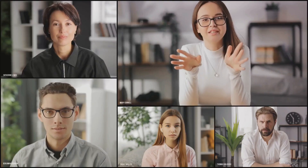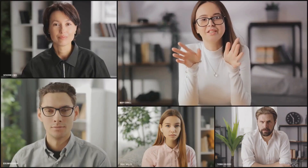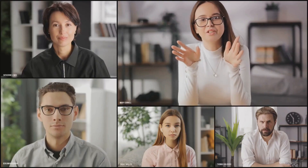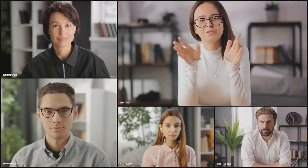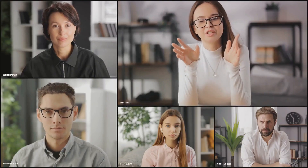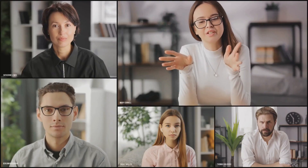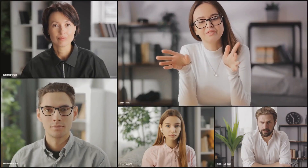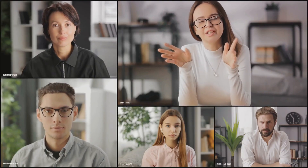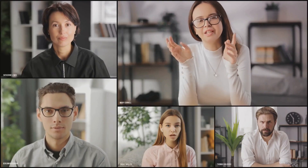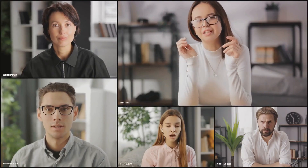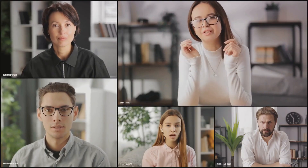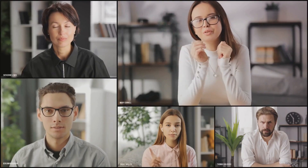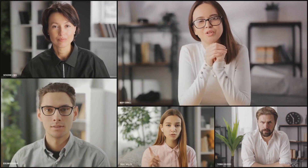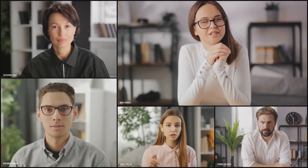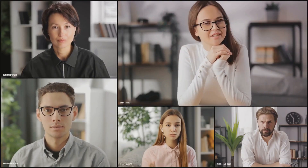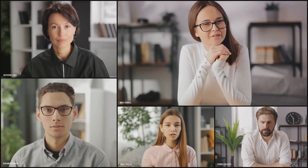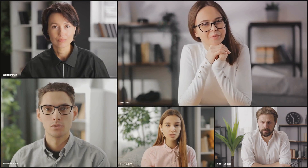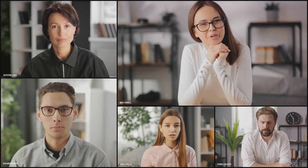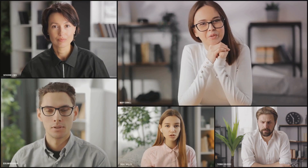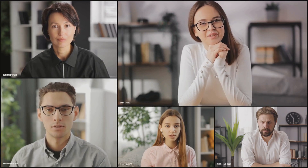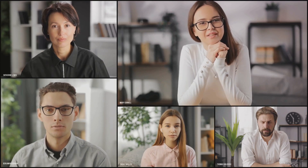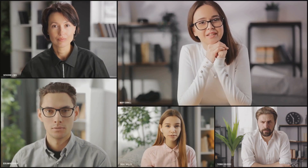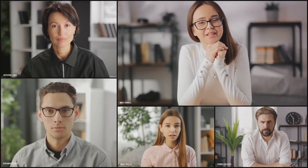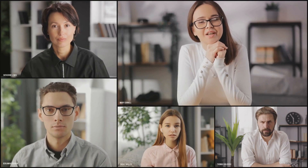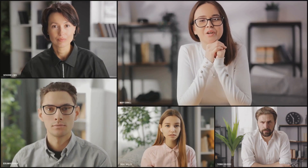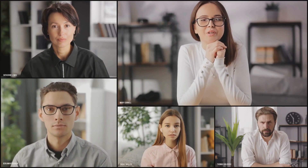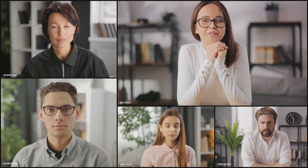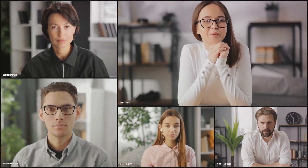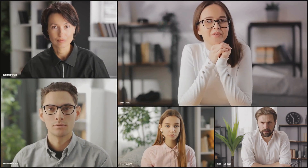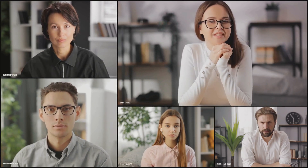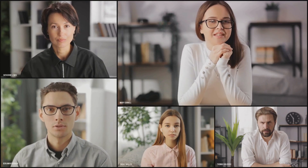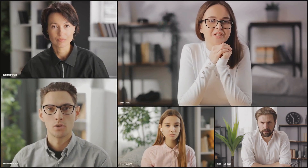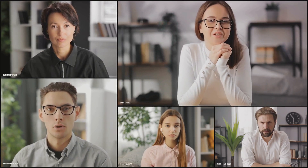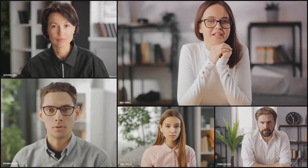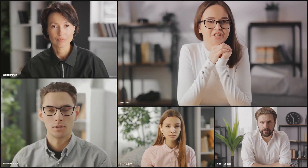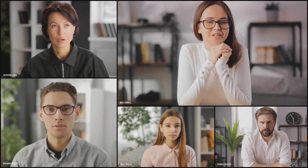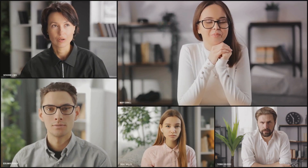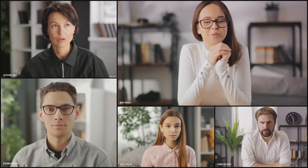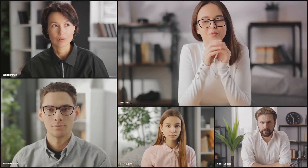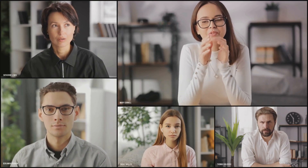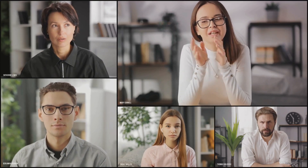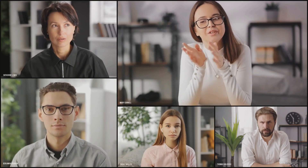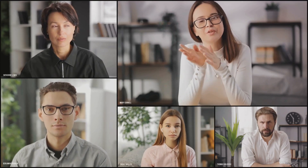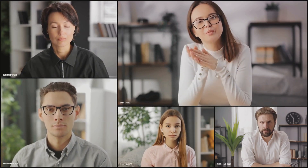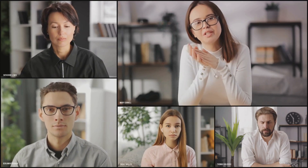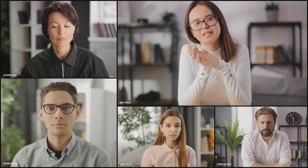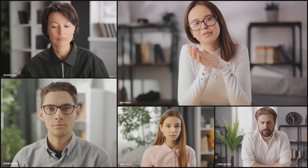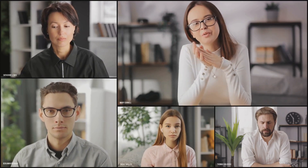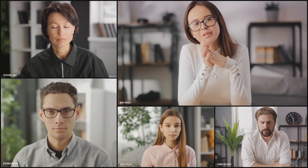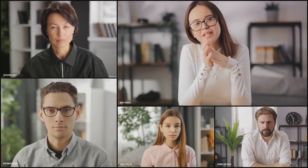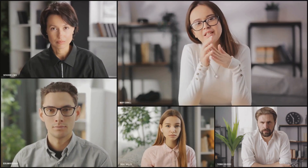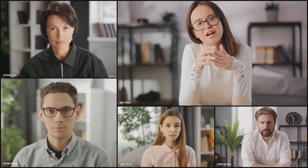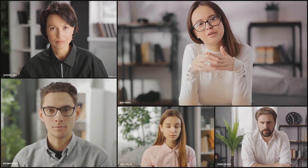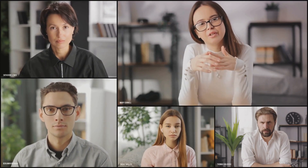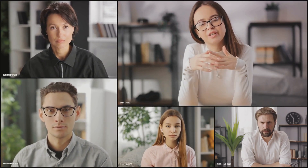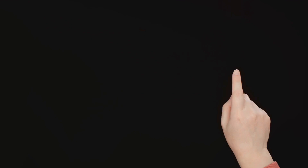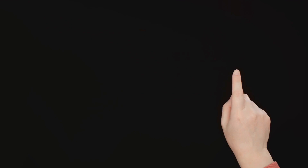a broader recognition and study of these languages, paving the way for a more inclusive understanding of communication. Stokoe didn't